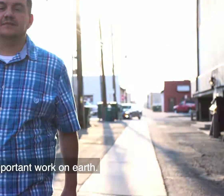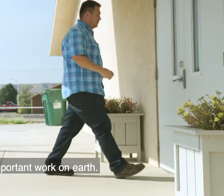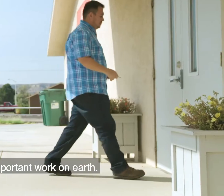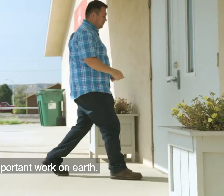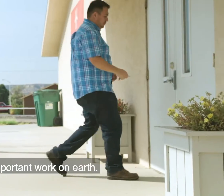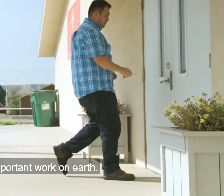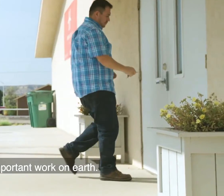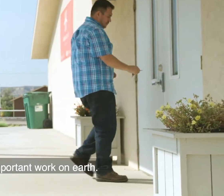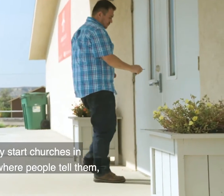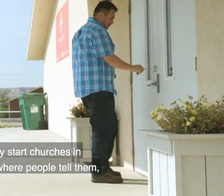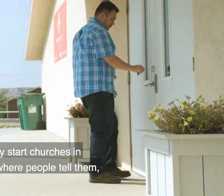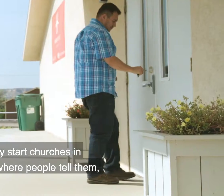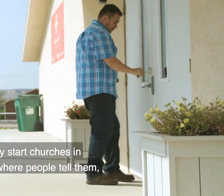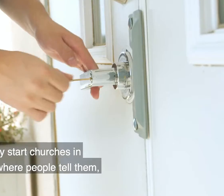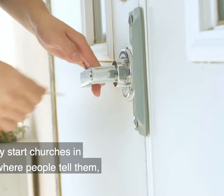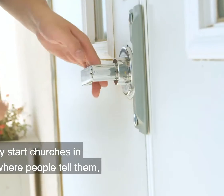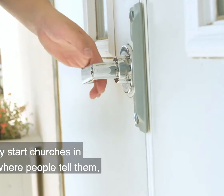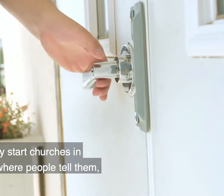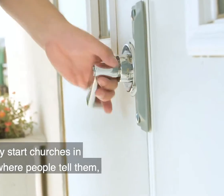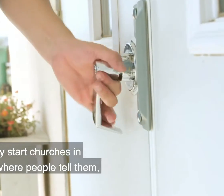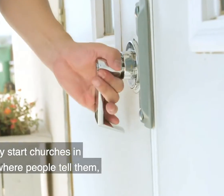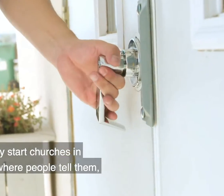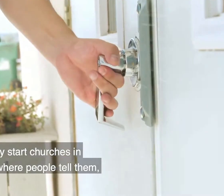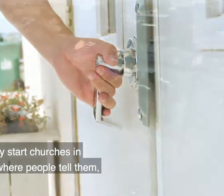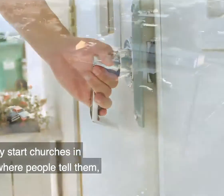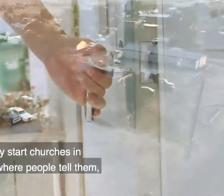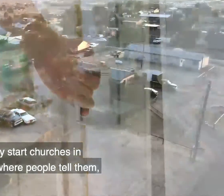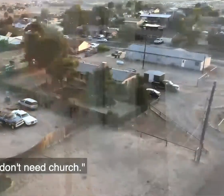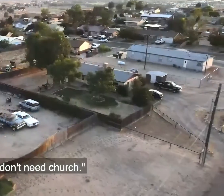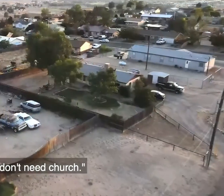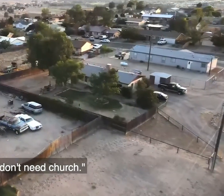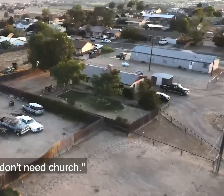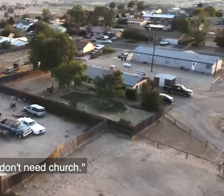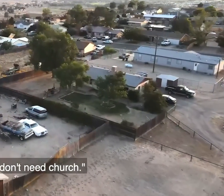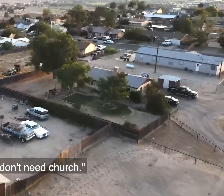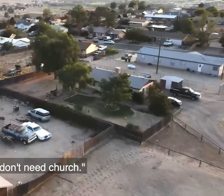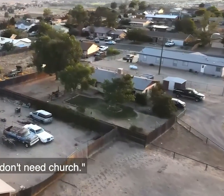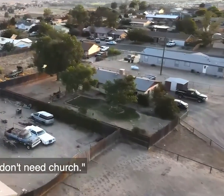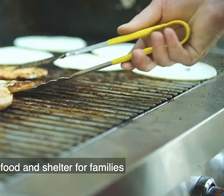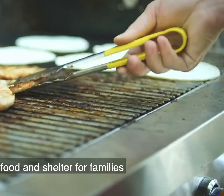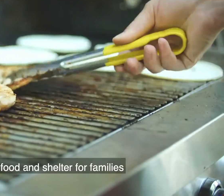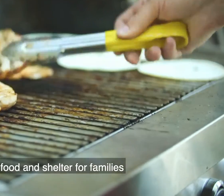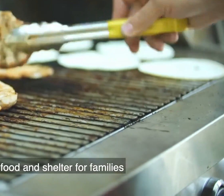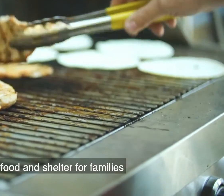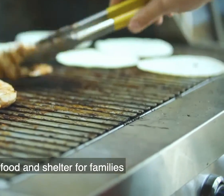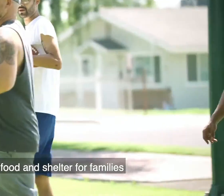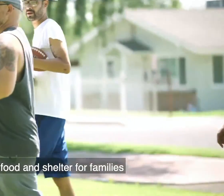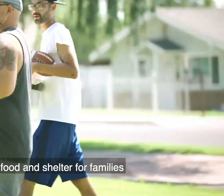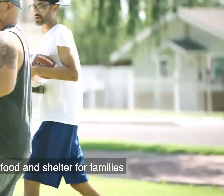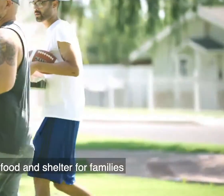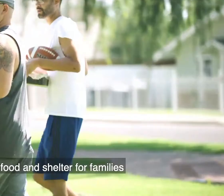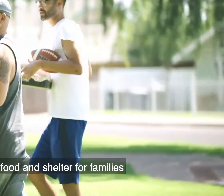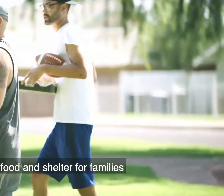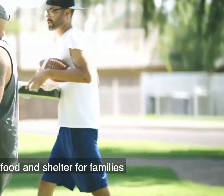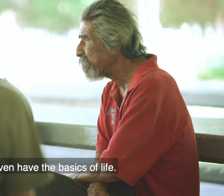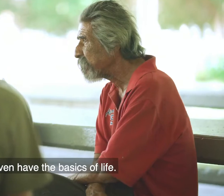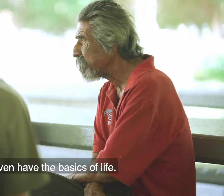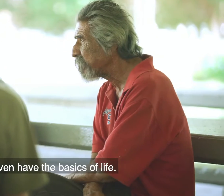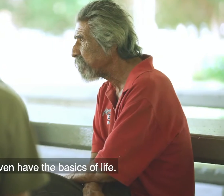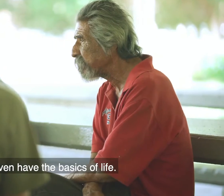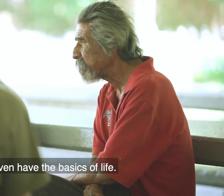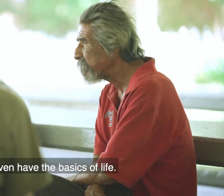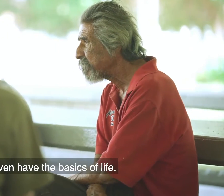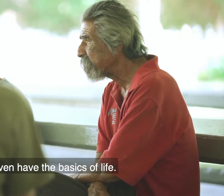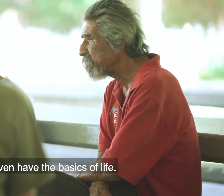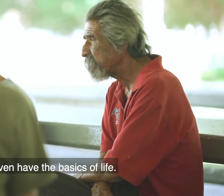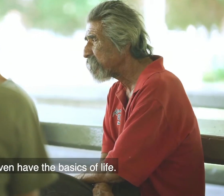earth. They start churches in places where people tell them, we don't need church. They provide food and shelter for families who don't